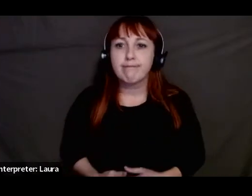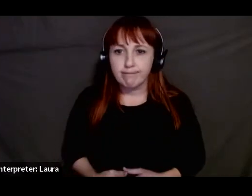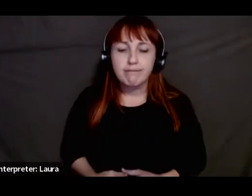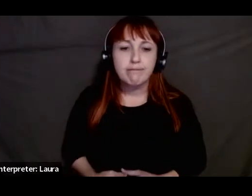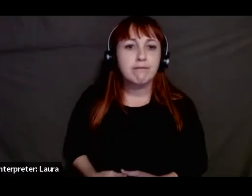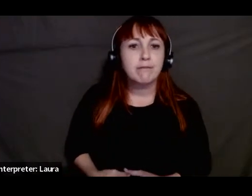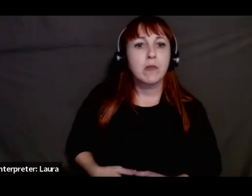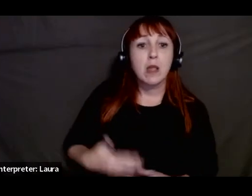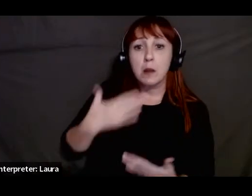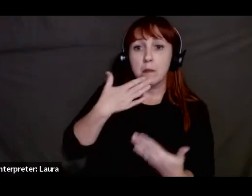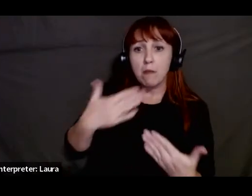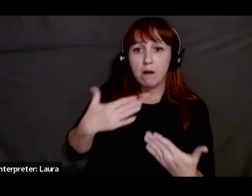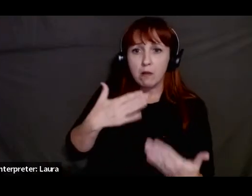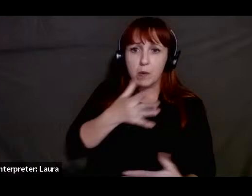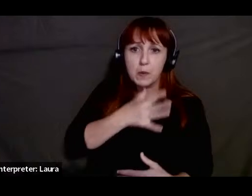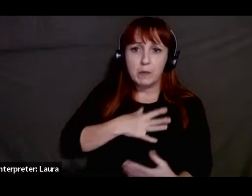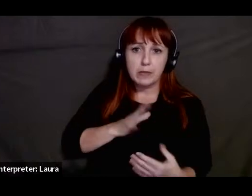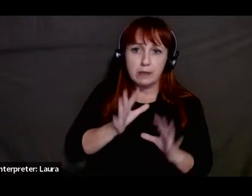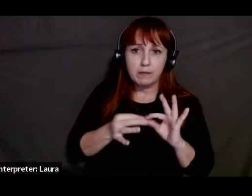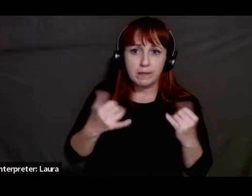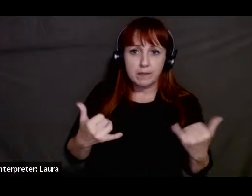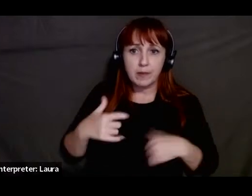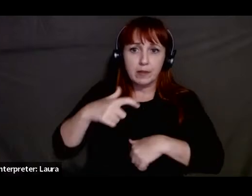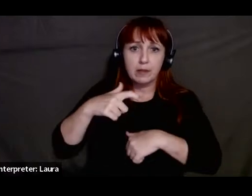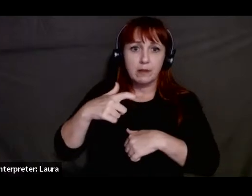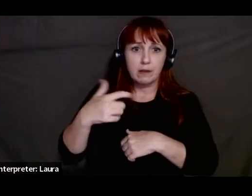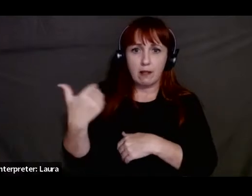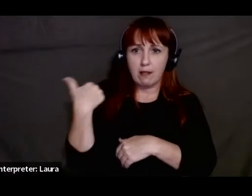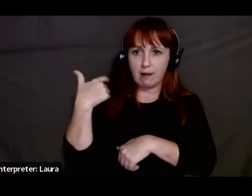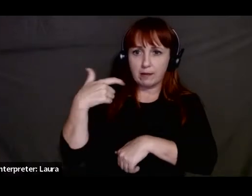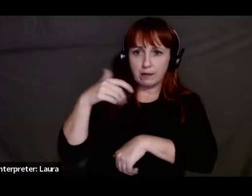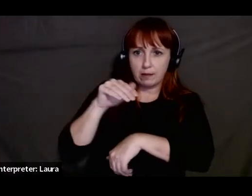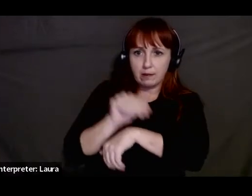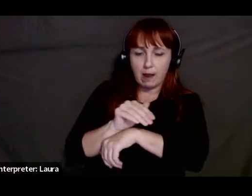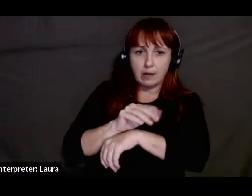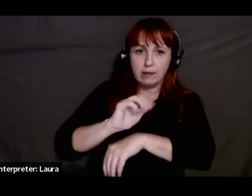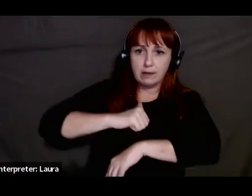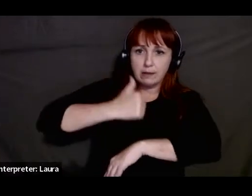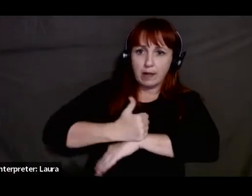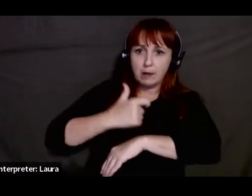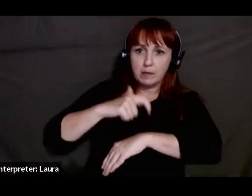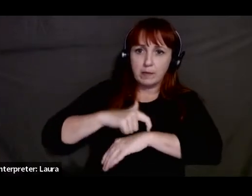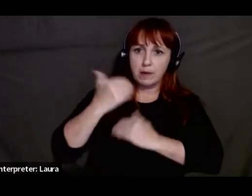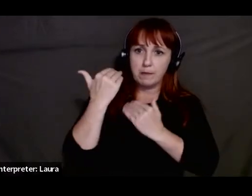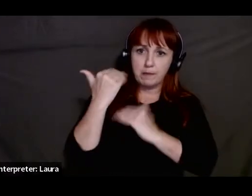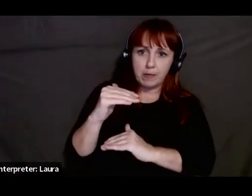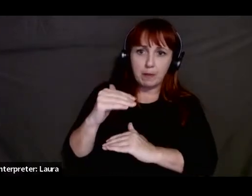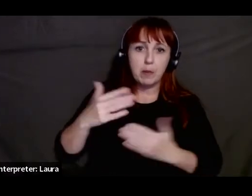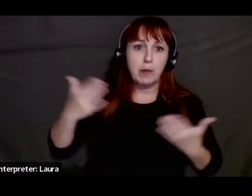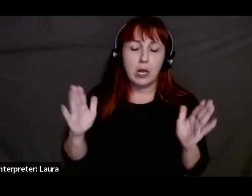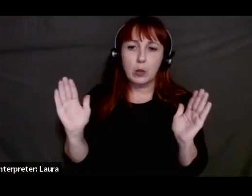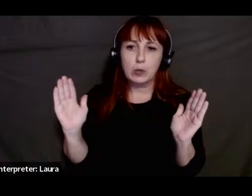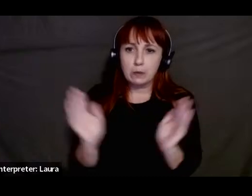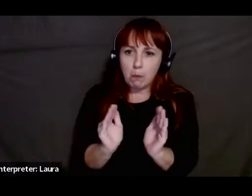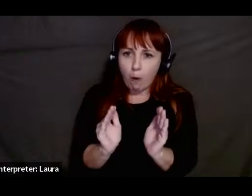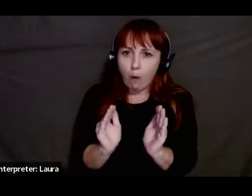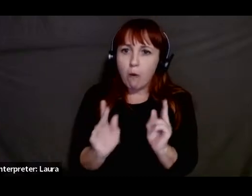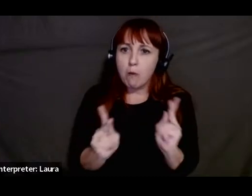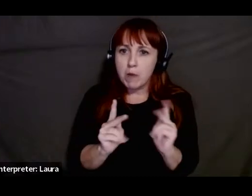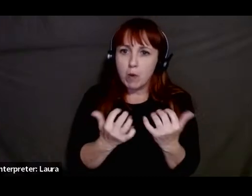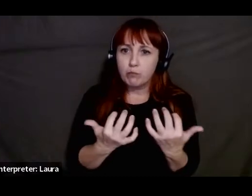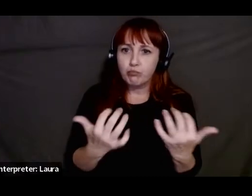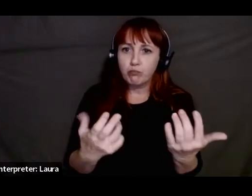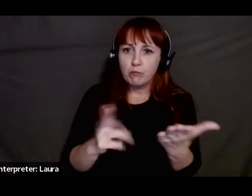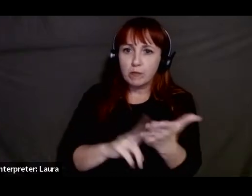Okay, so we had a timer last night that was set to 2 minutes, but we have a smaller number of people signed